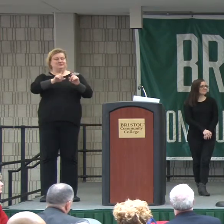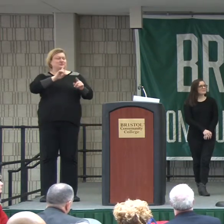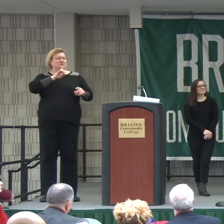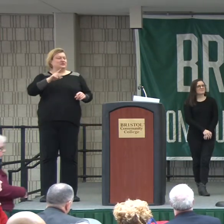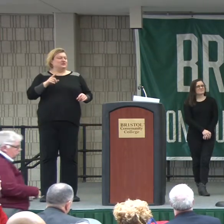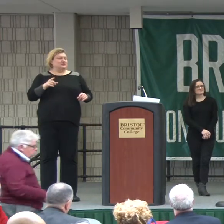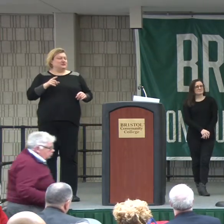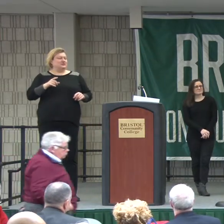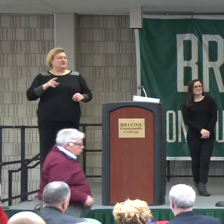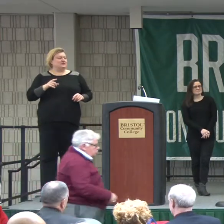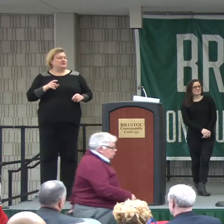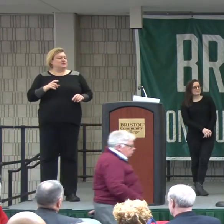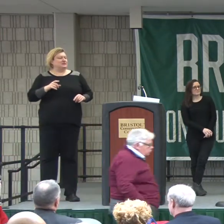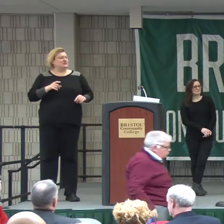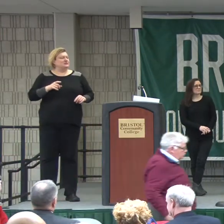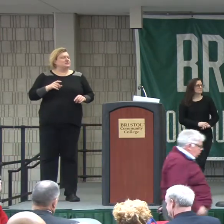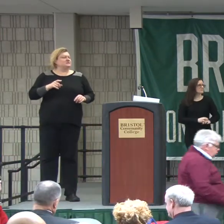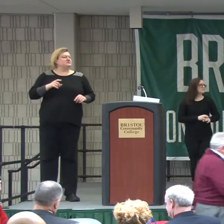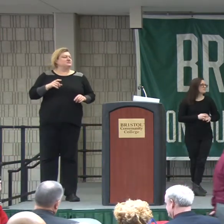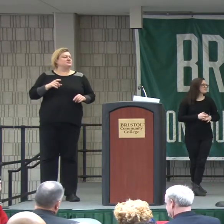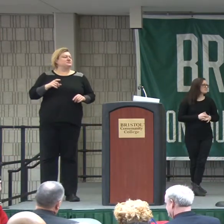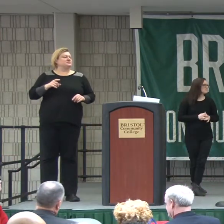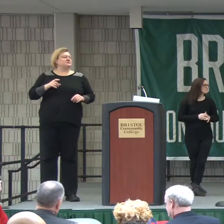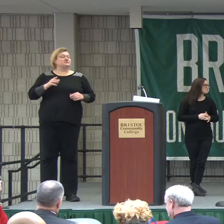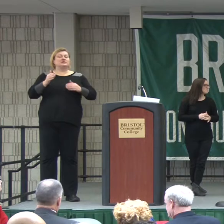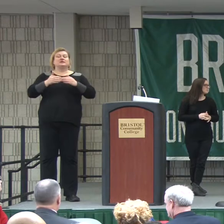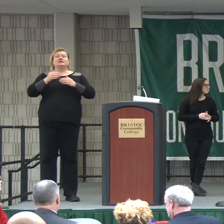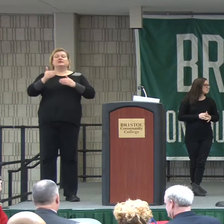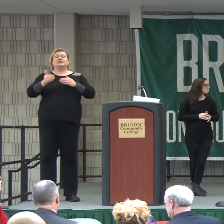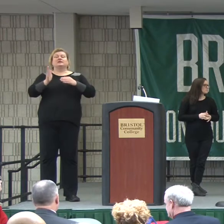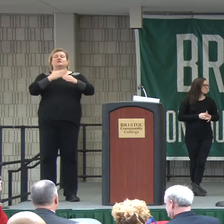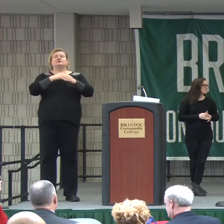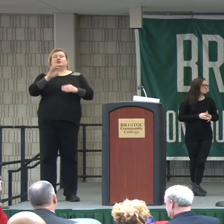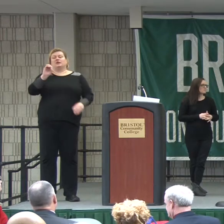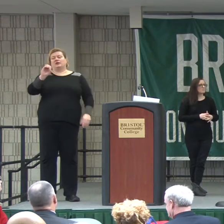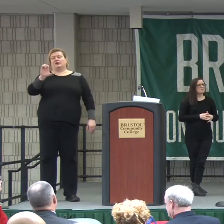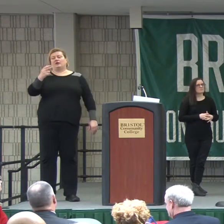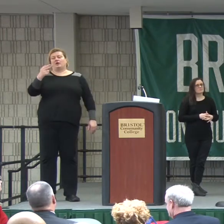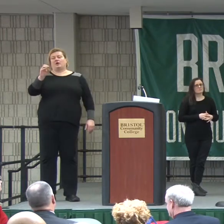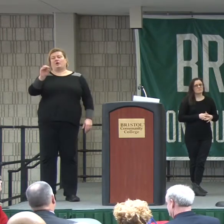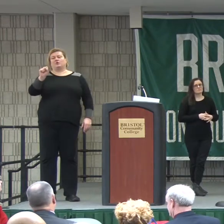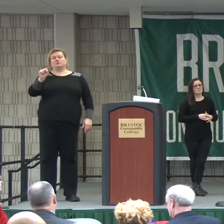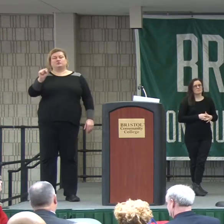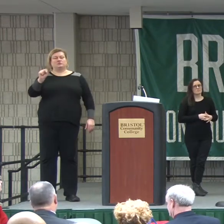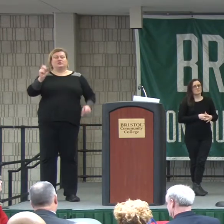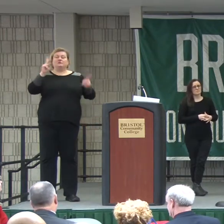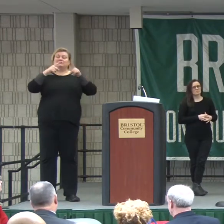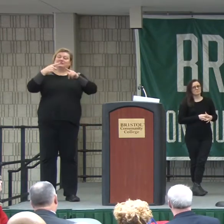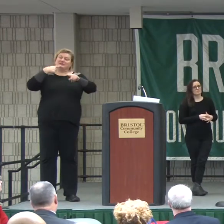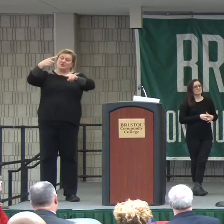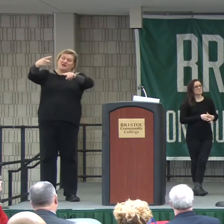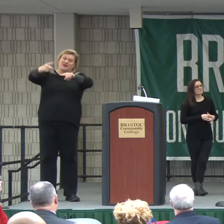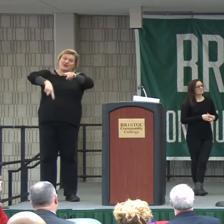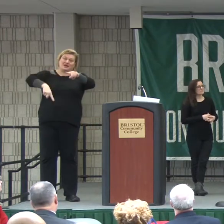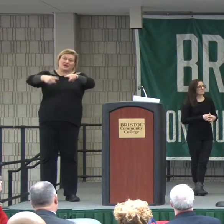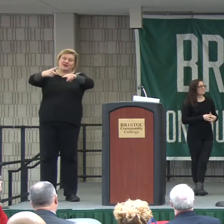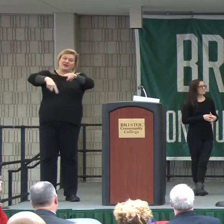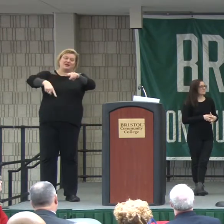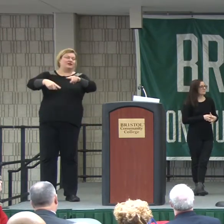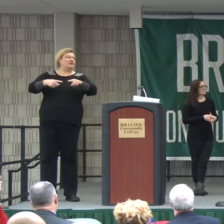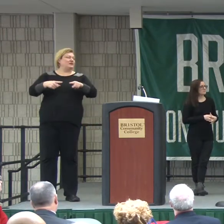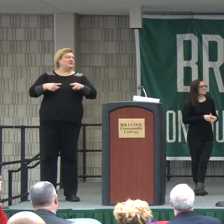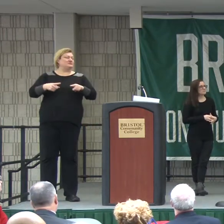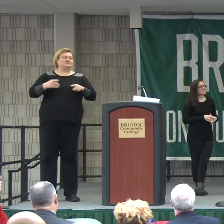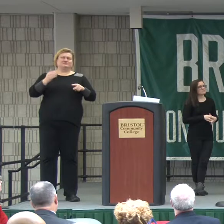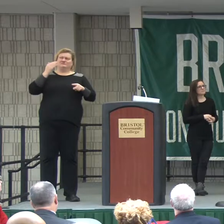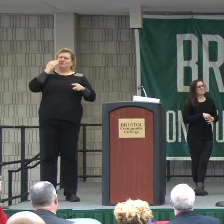And so I'm gonna get out the way, ladies and gentlemen, but this next song is entitled Echoes. It's about when people tell you you can't do things, and you know, if you know